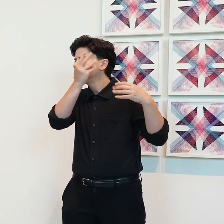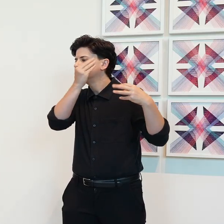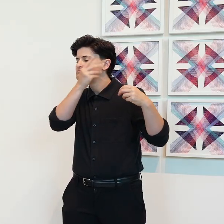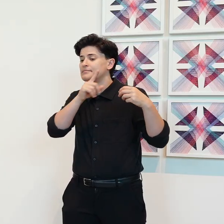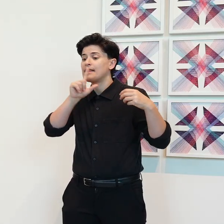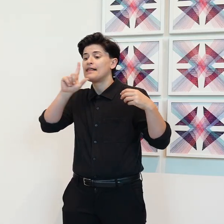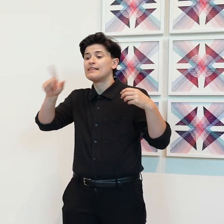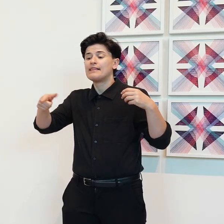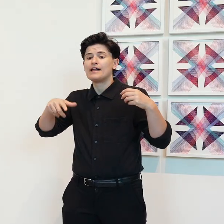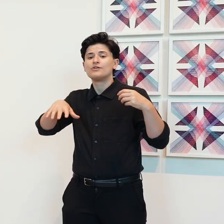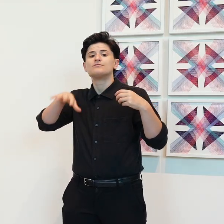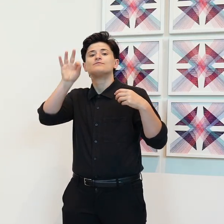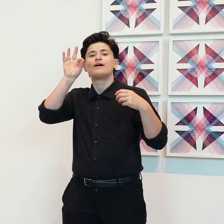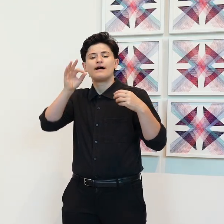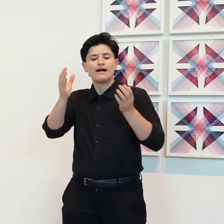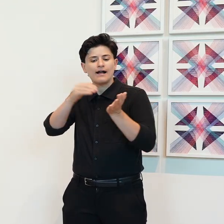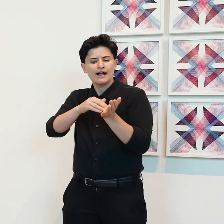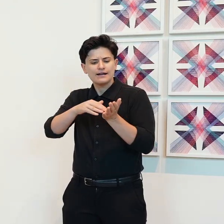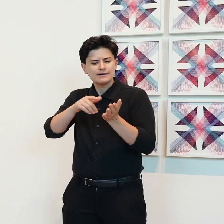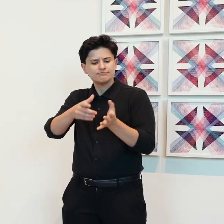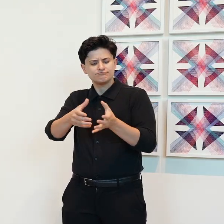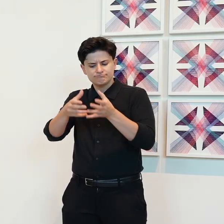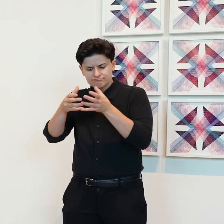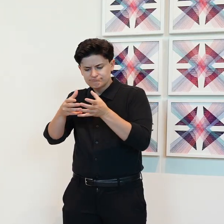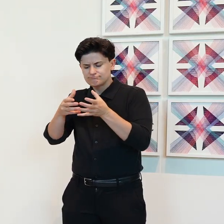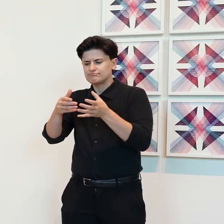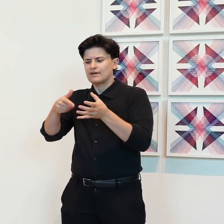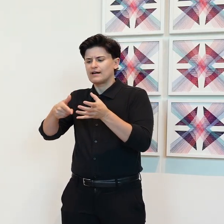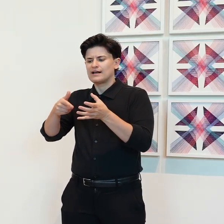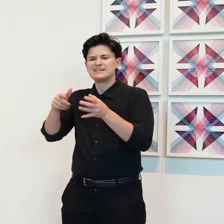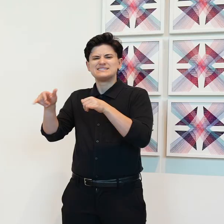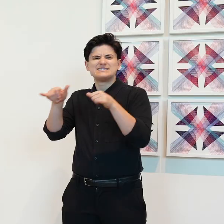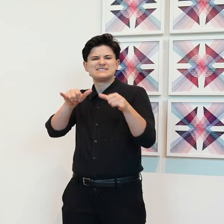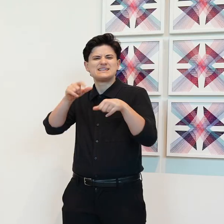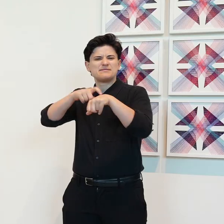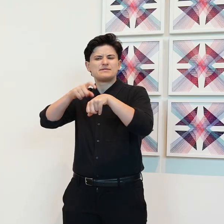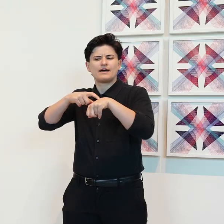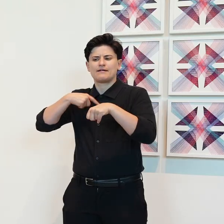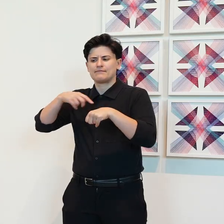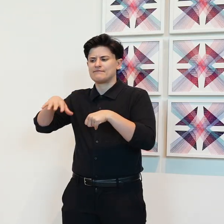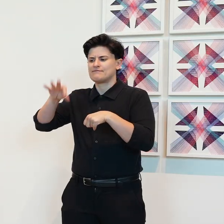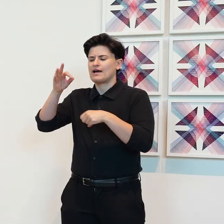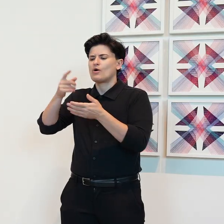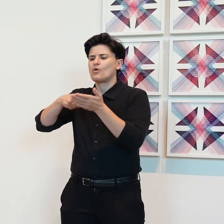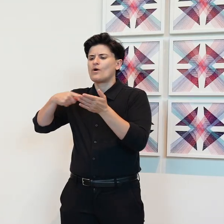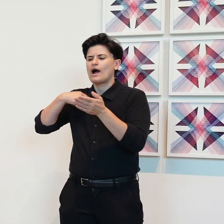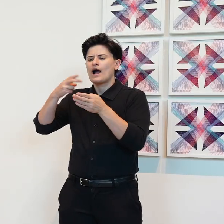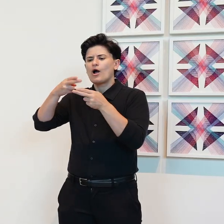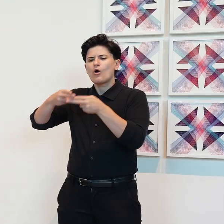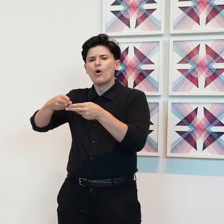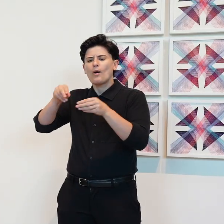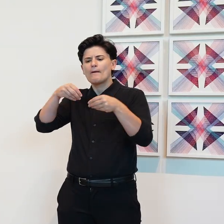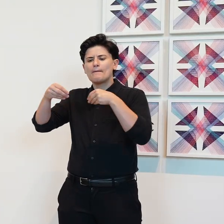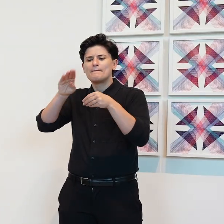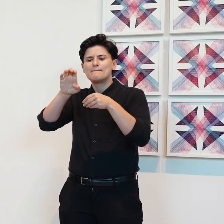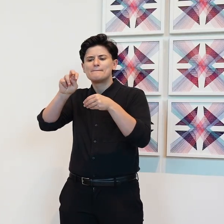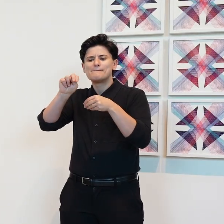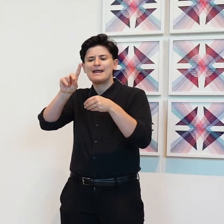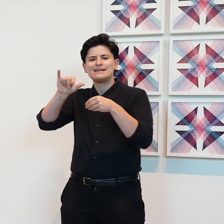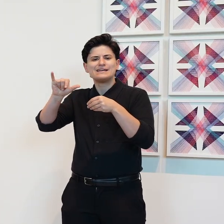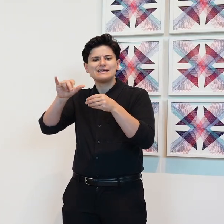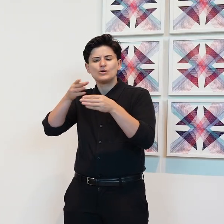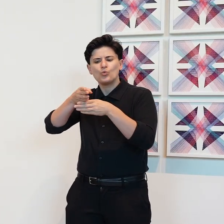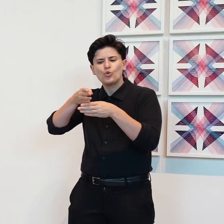it later, about the same time as when I discovered what I call bendy wood. It's just a wood